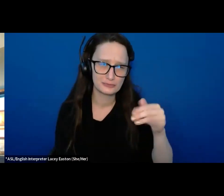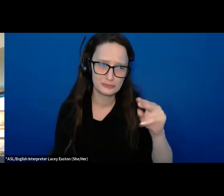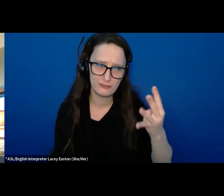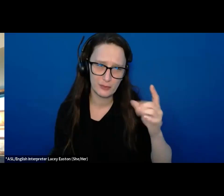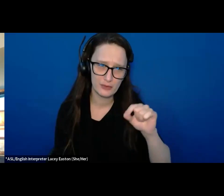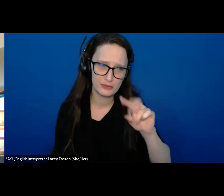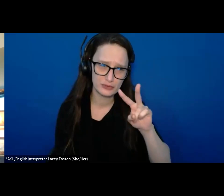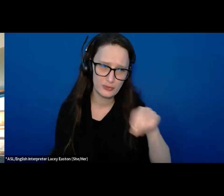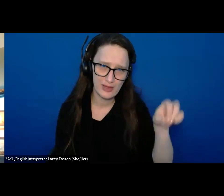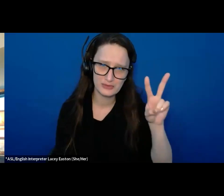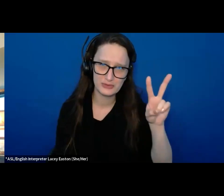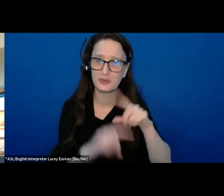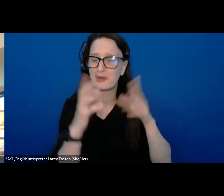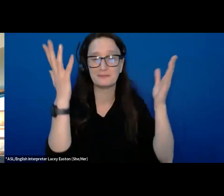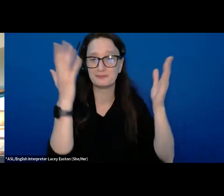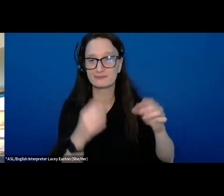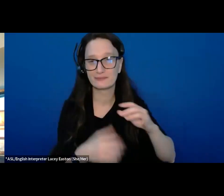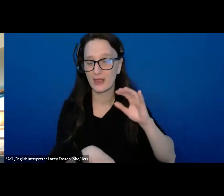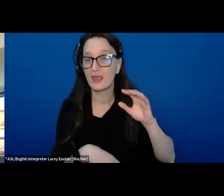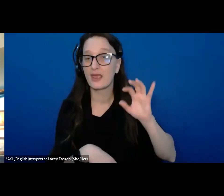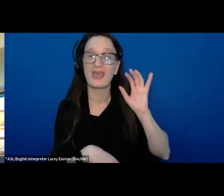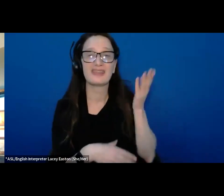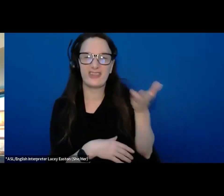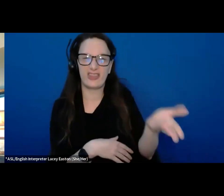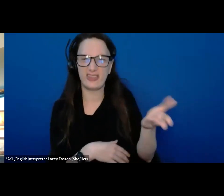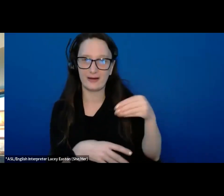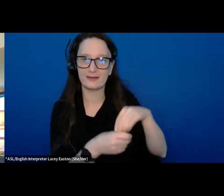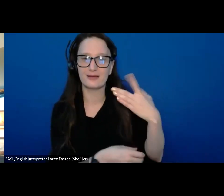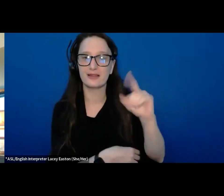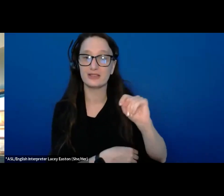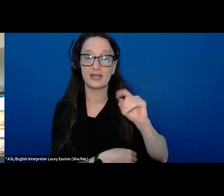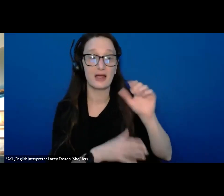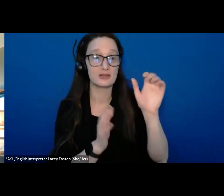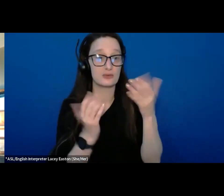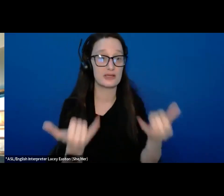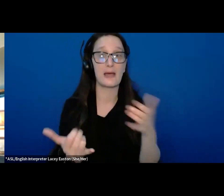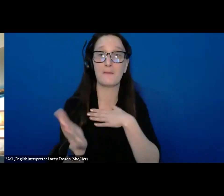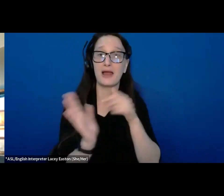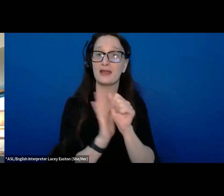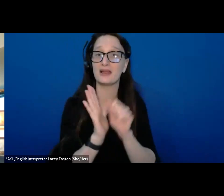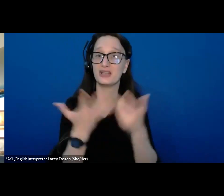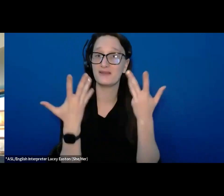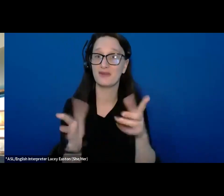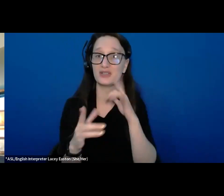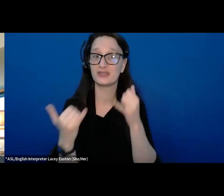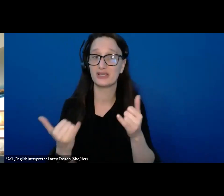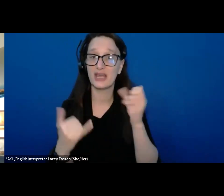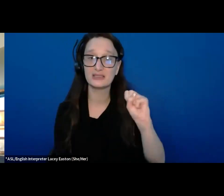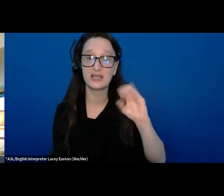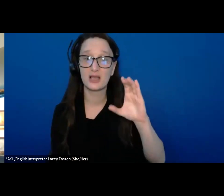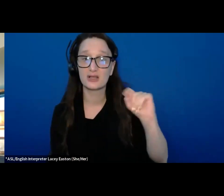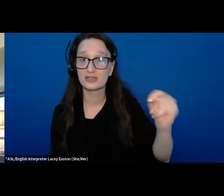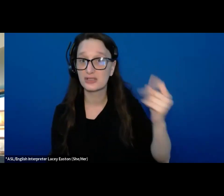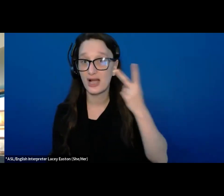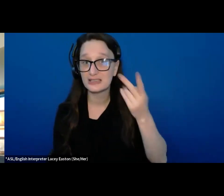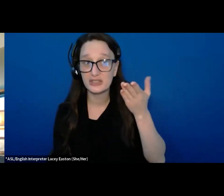chat. And that is what I have on my agenda for today. Scott, I see you on there. Scott, do we have any updates that